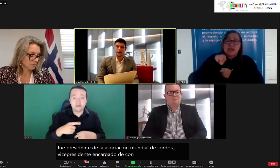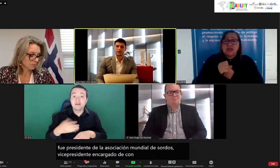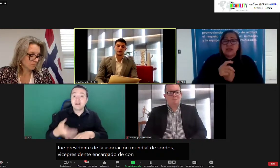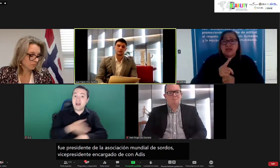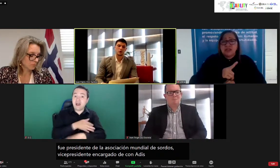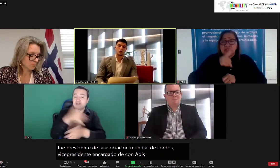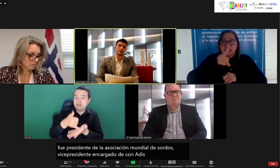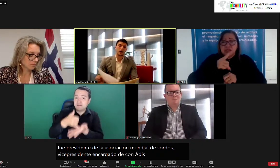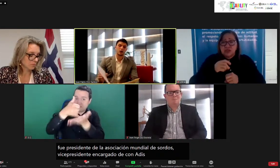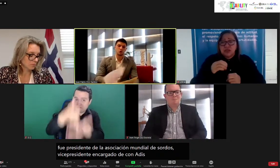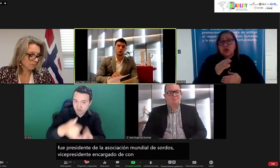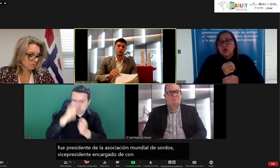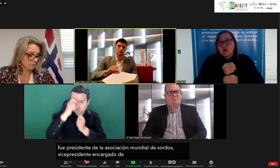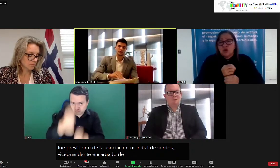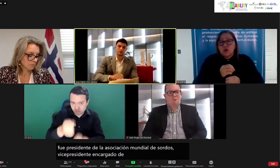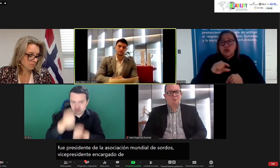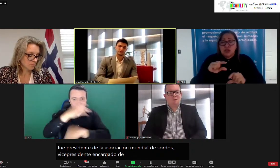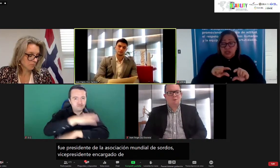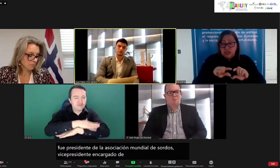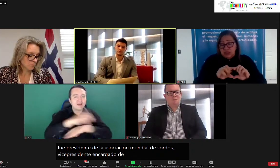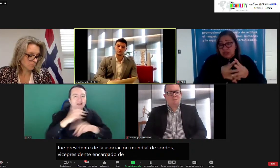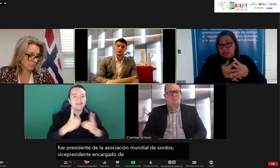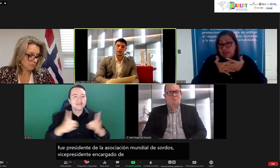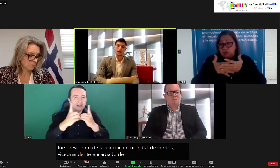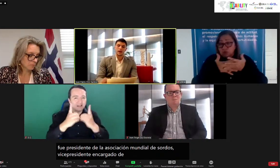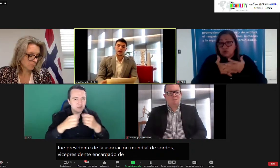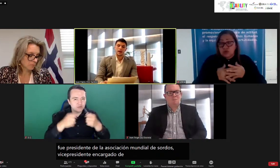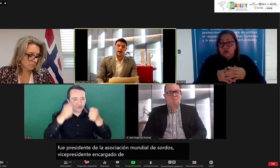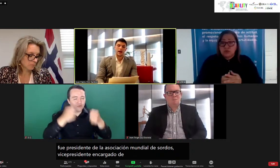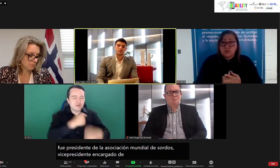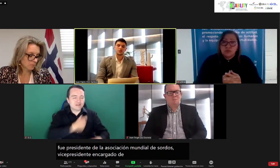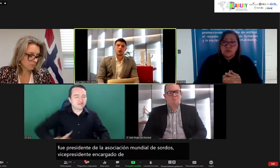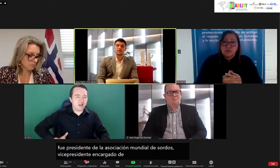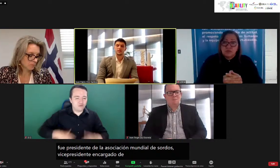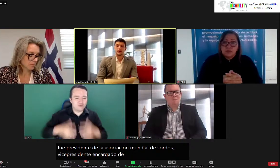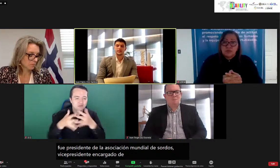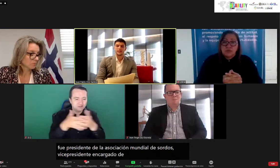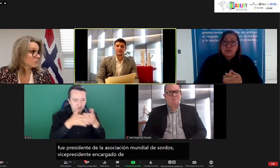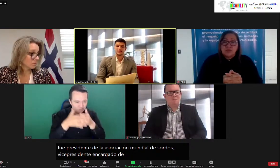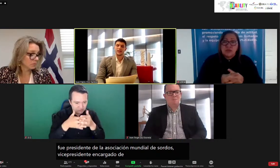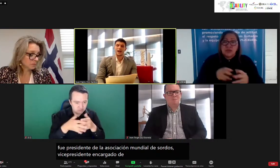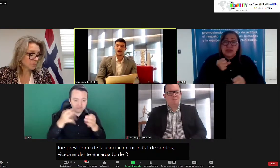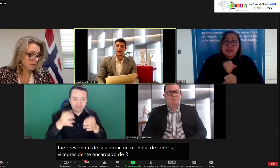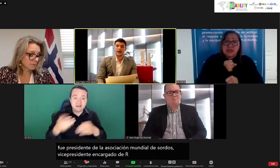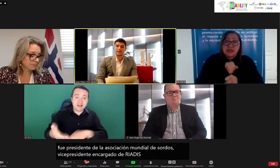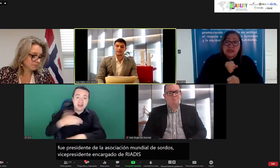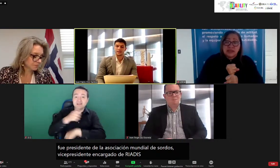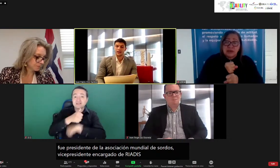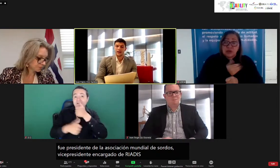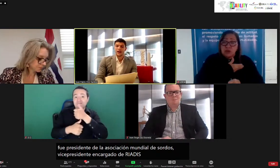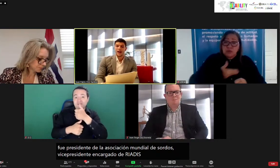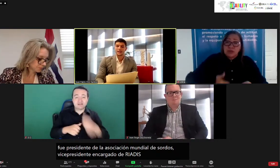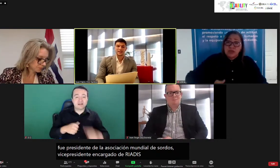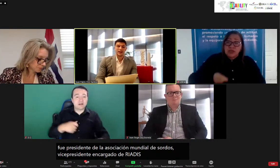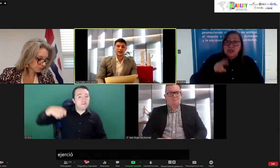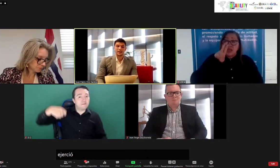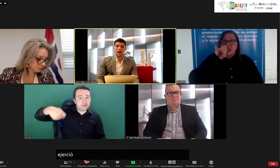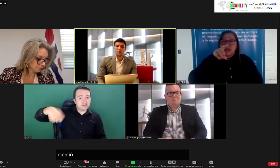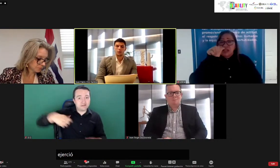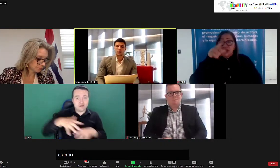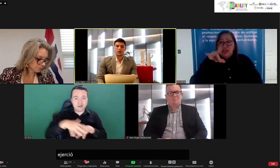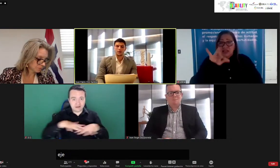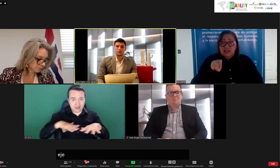canadians he earned the typical implement of the government of the us he exercised the